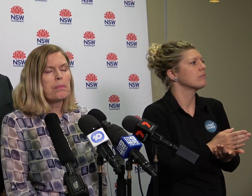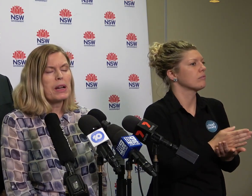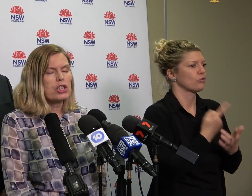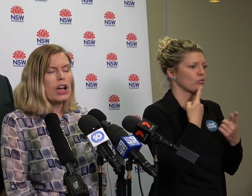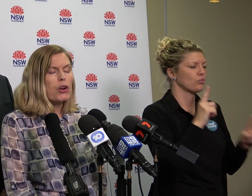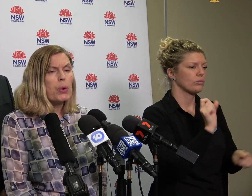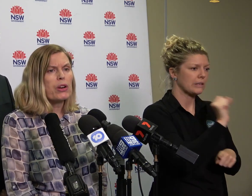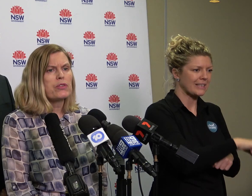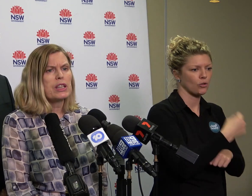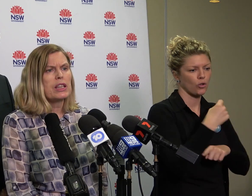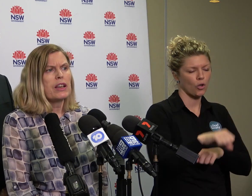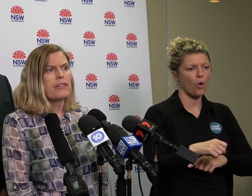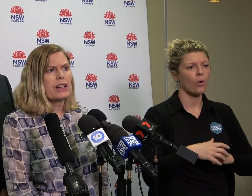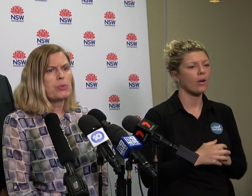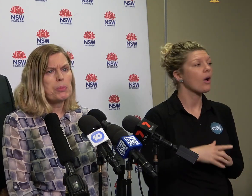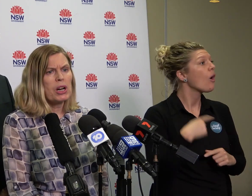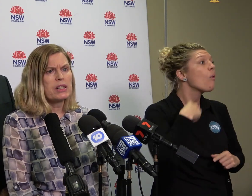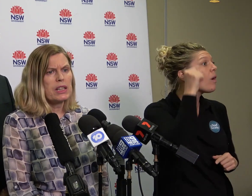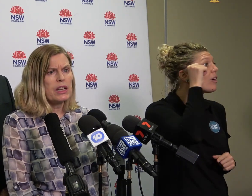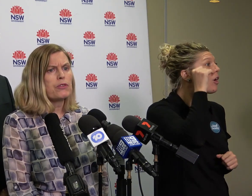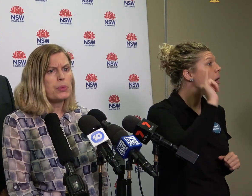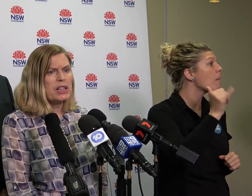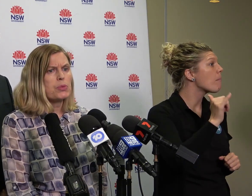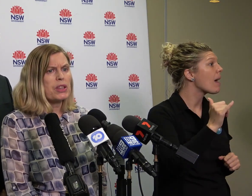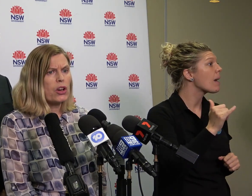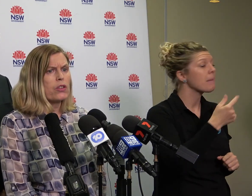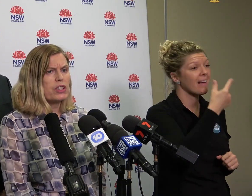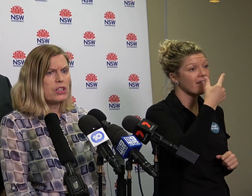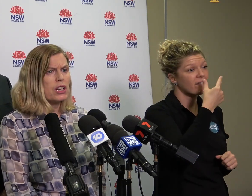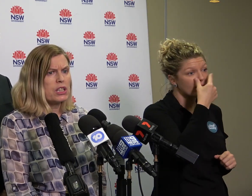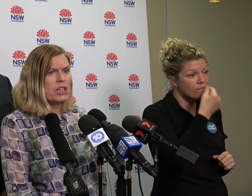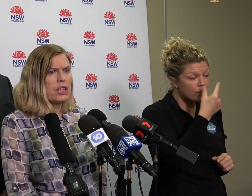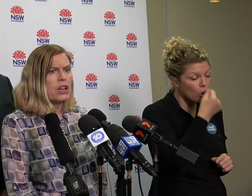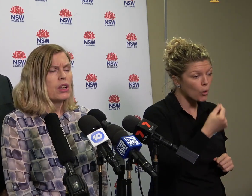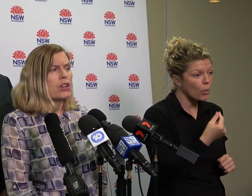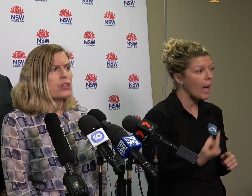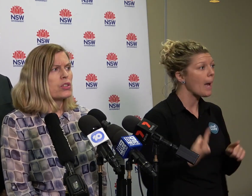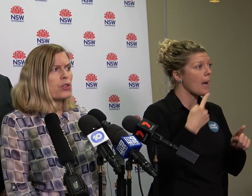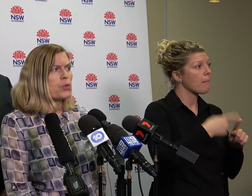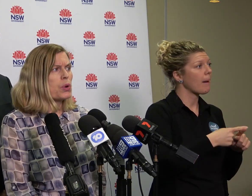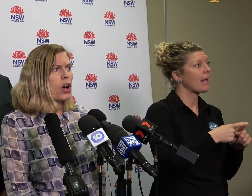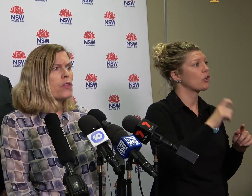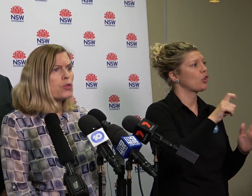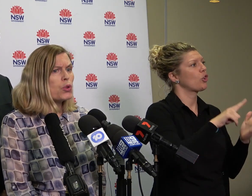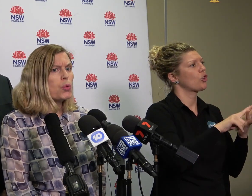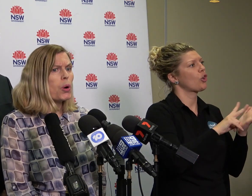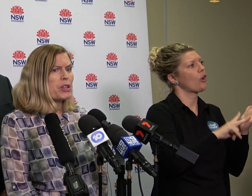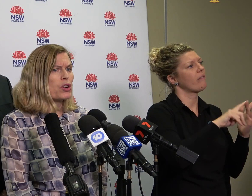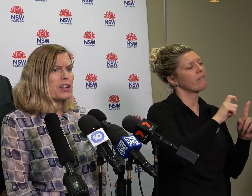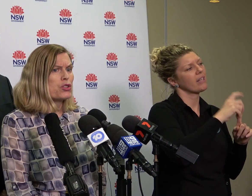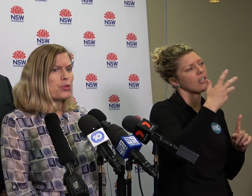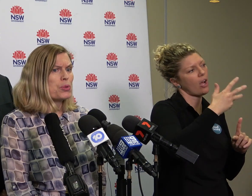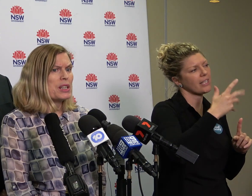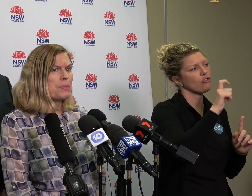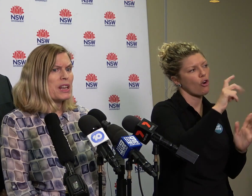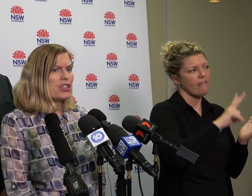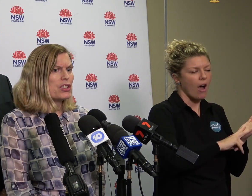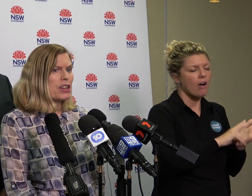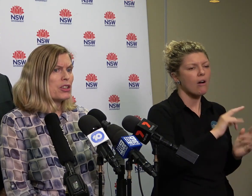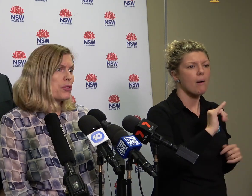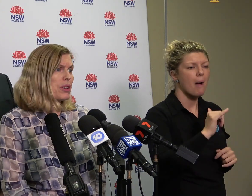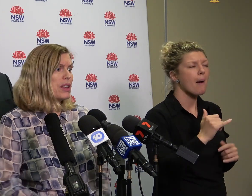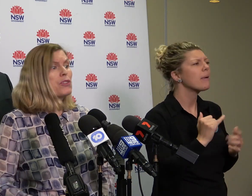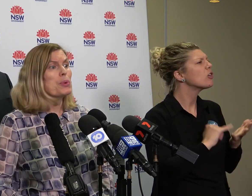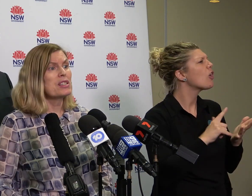very much are aware of the fact that we might see influenza with COVID-19. So overall, what we're trying to do is